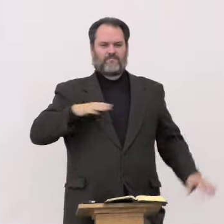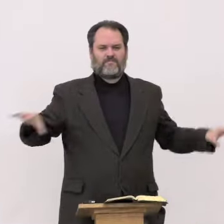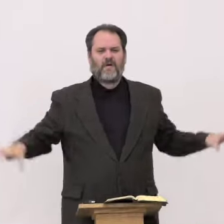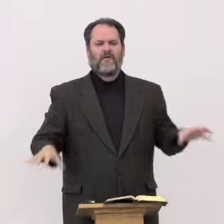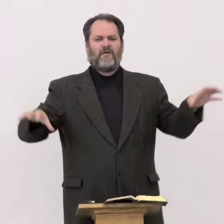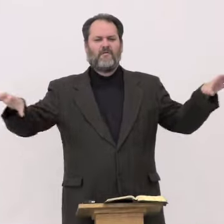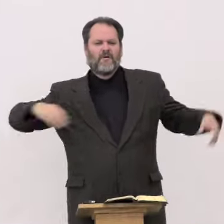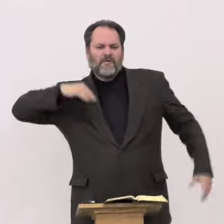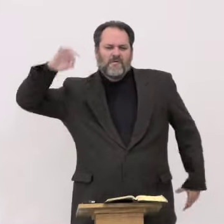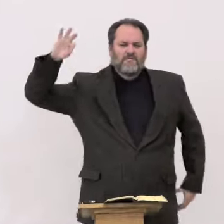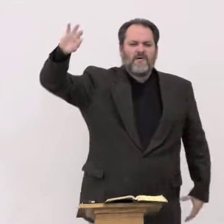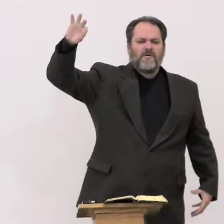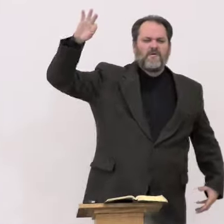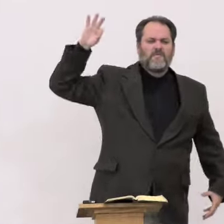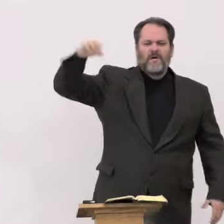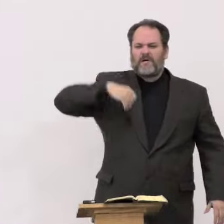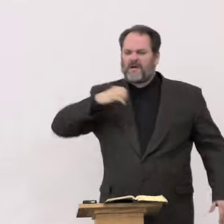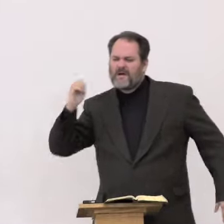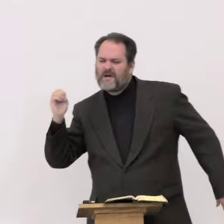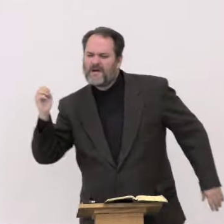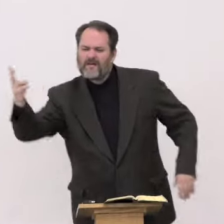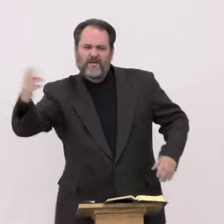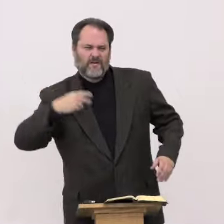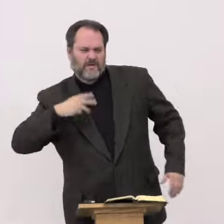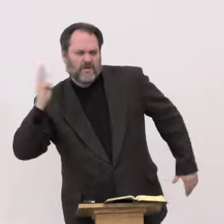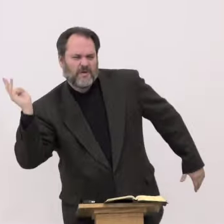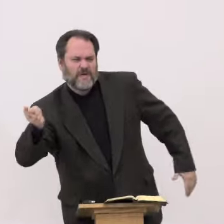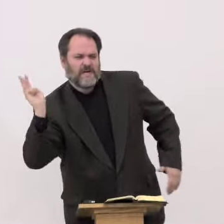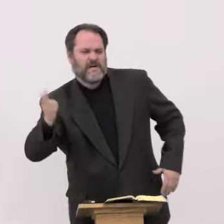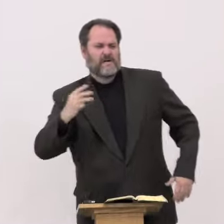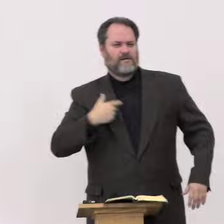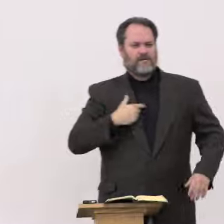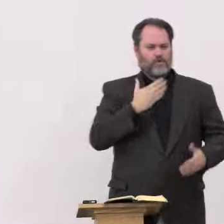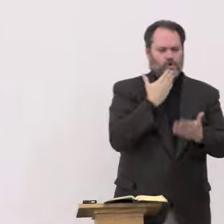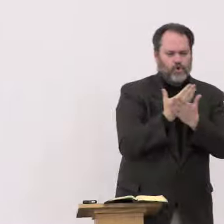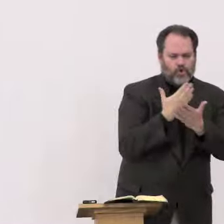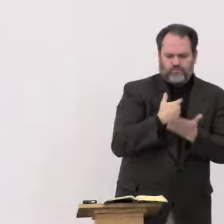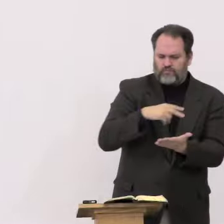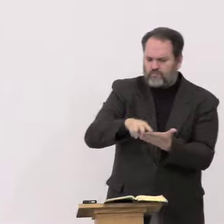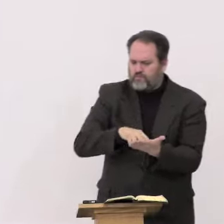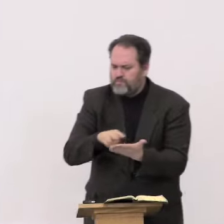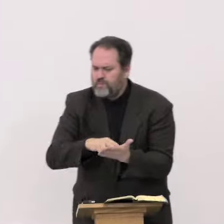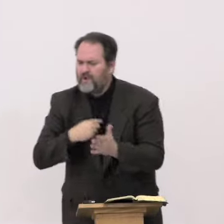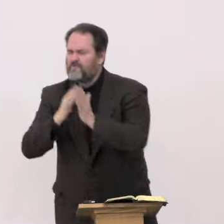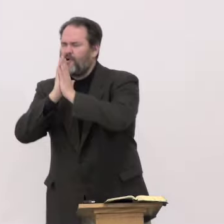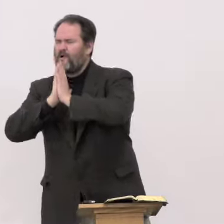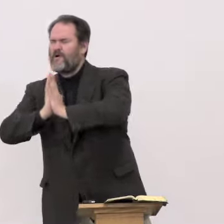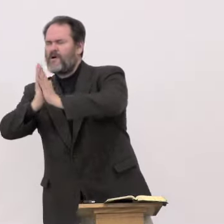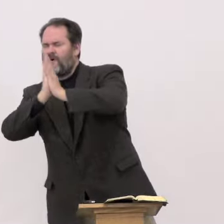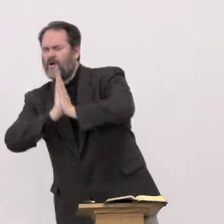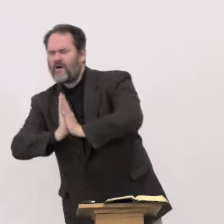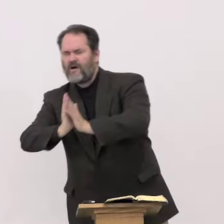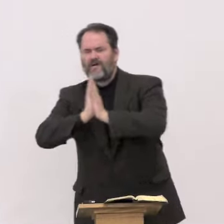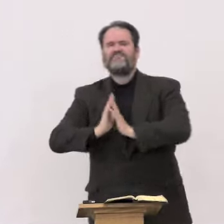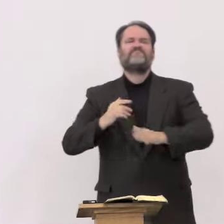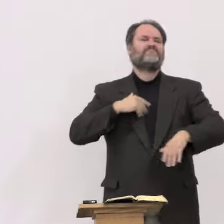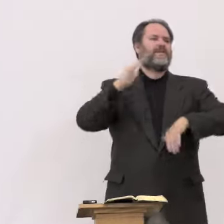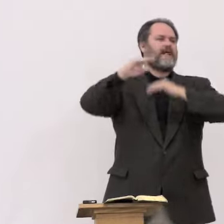It's not because of my good works, my preaching, my witnessing, how I read the Bible,